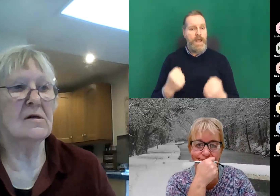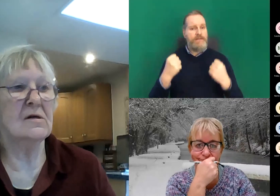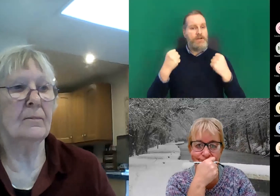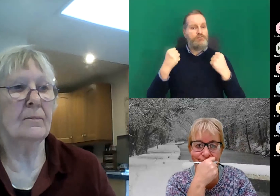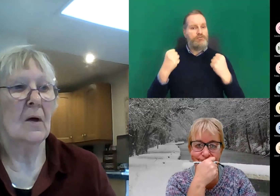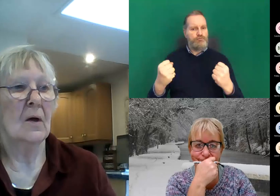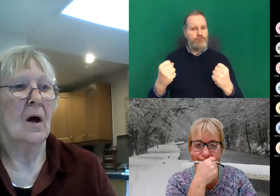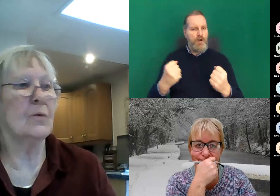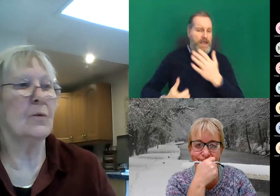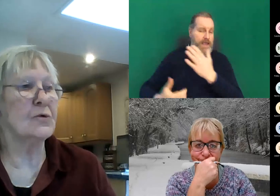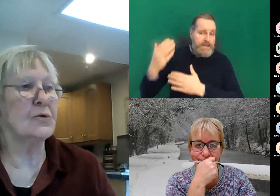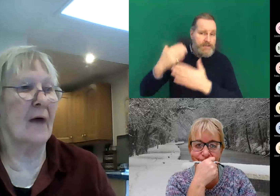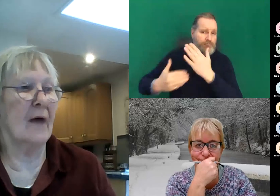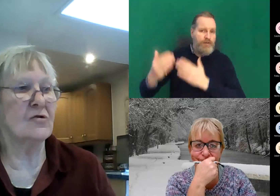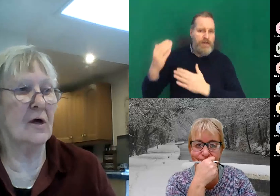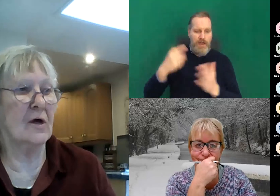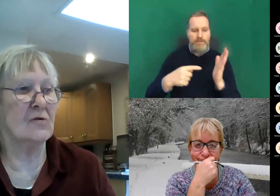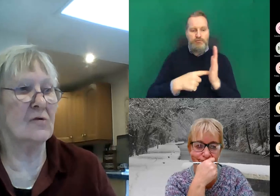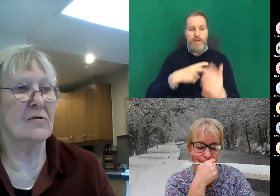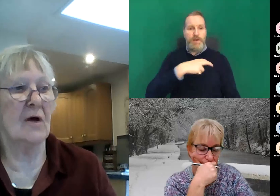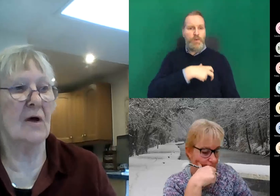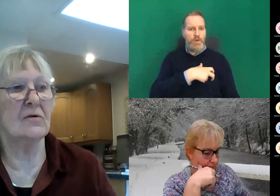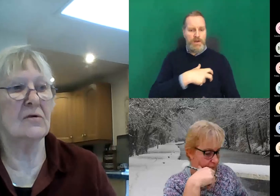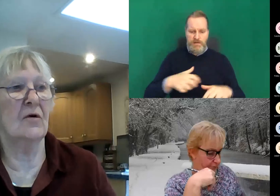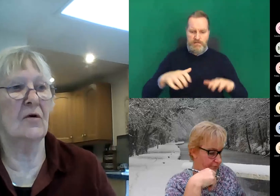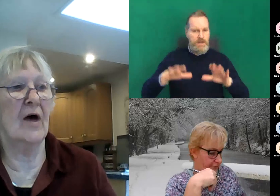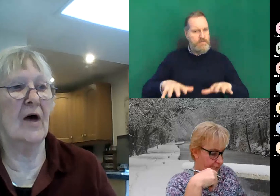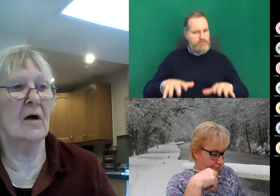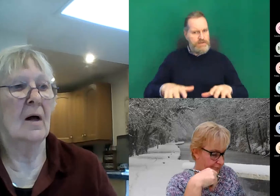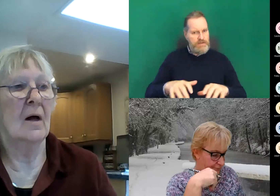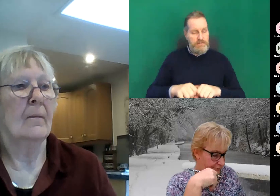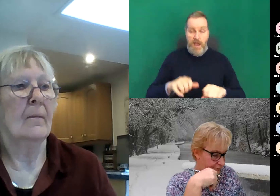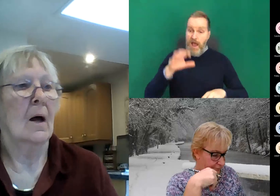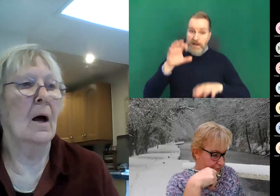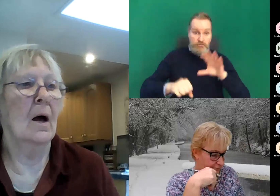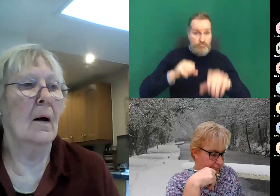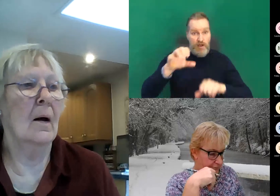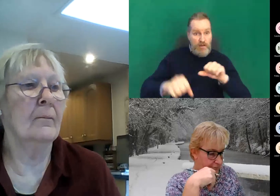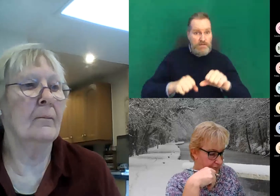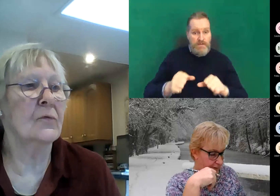trade unionism, and we also have a strong history of struggles for a fairer